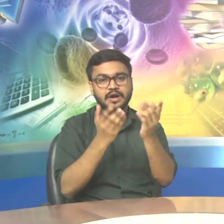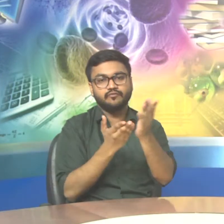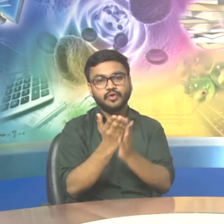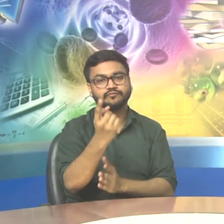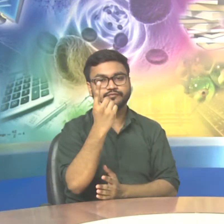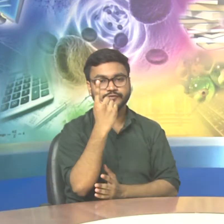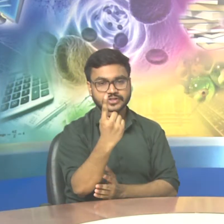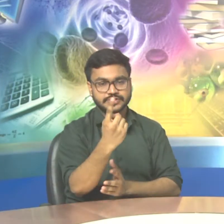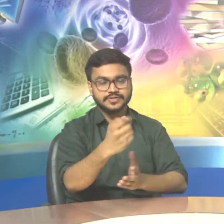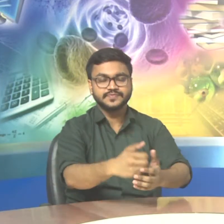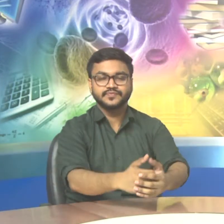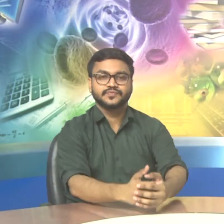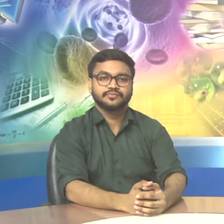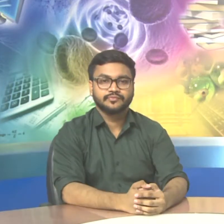Part 1.